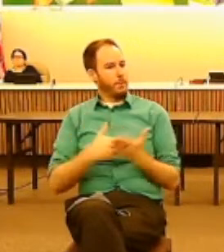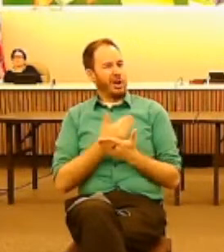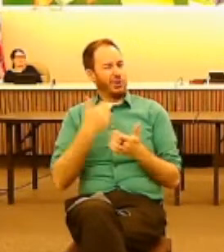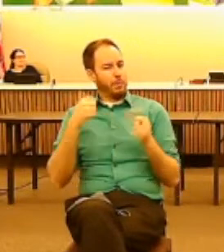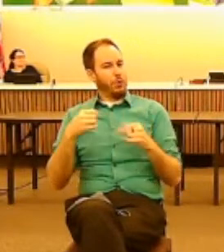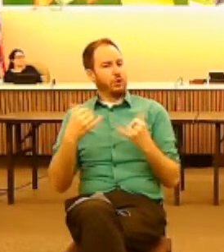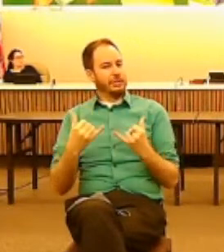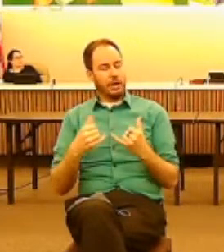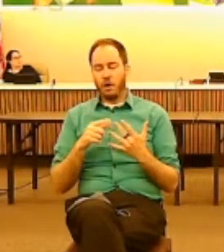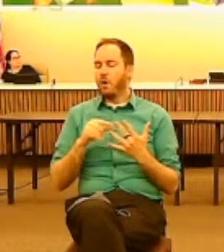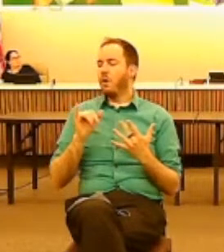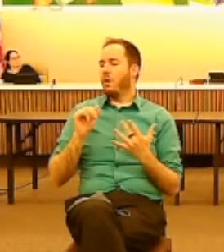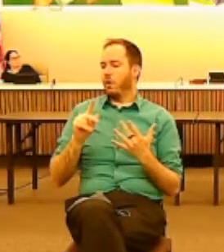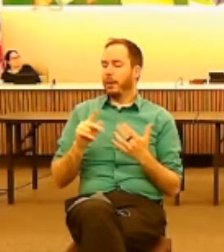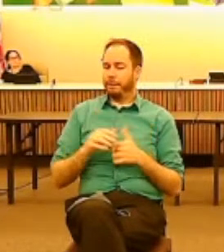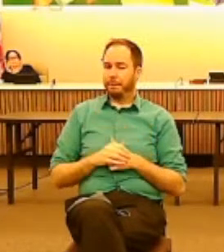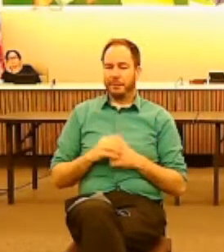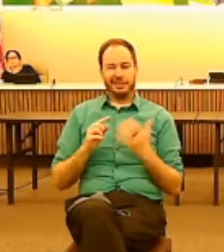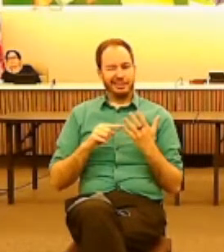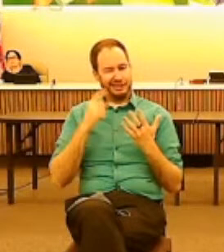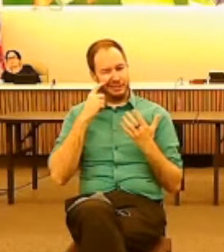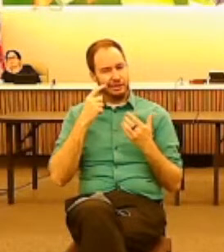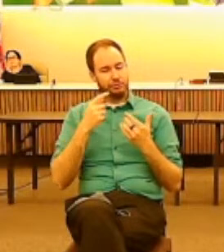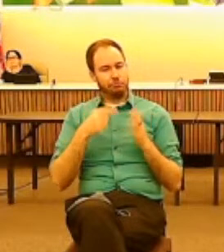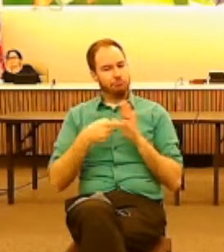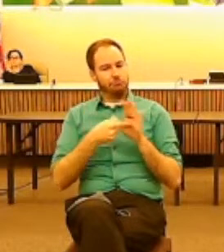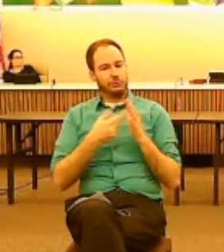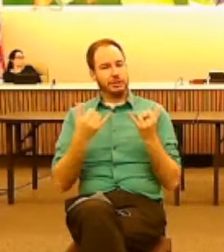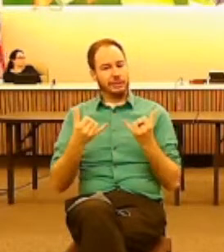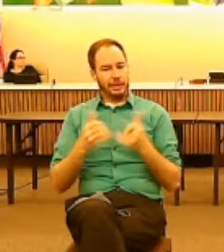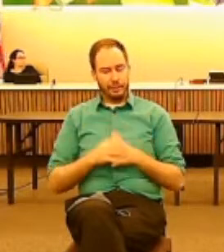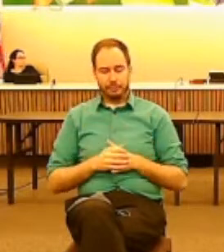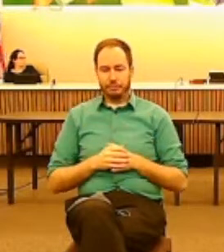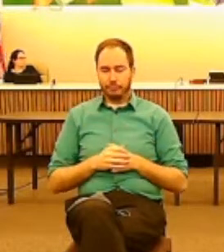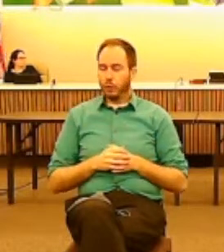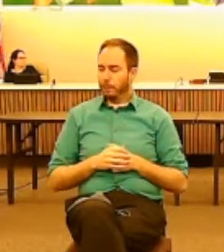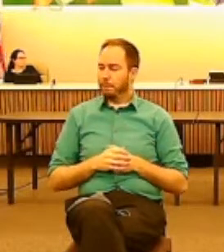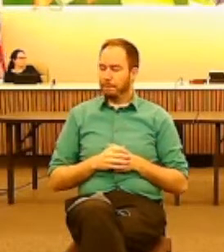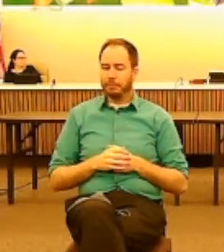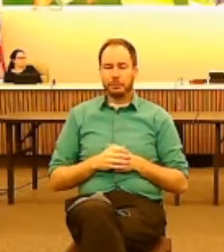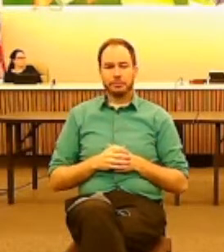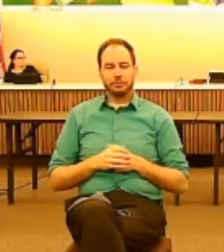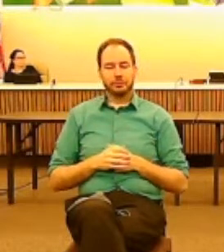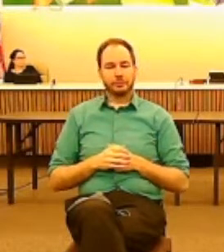today. These are new? Okay. Yeah, these are new ones. They just started today. Great. So